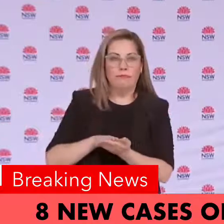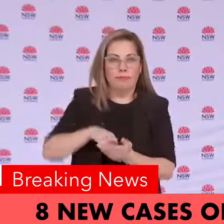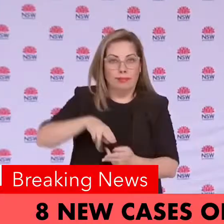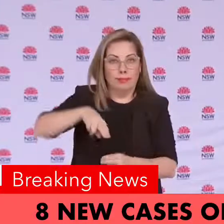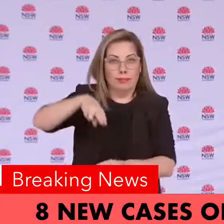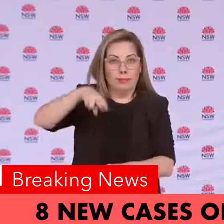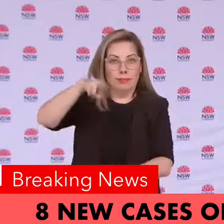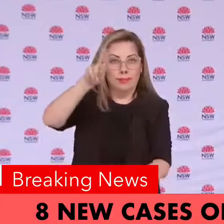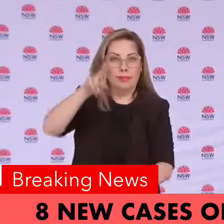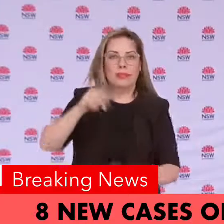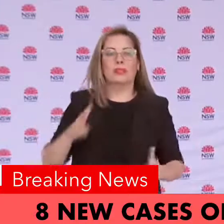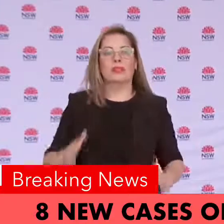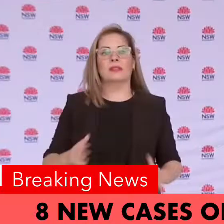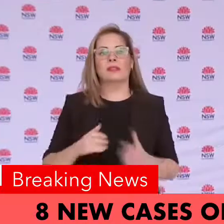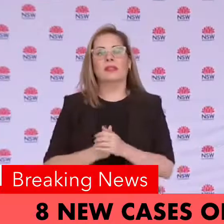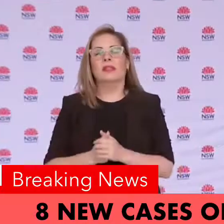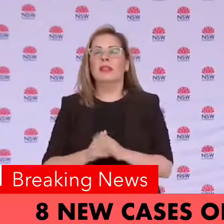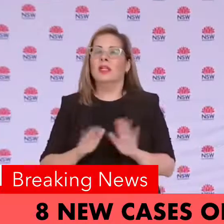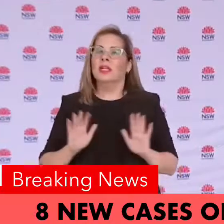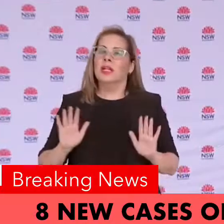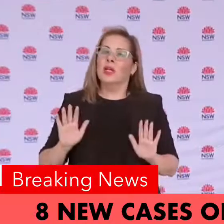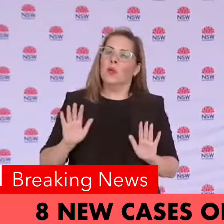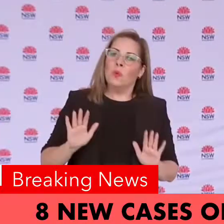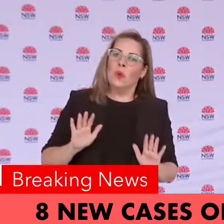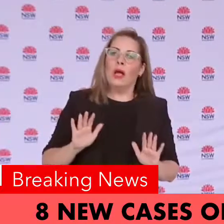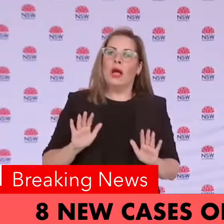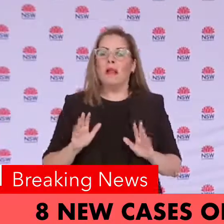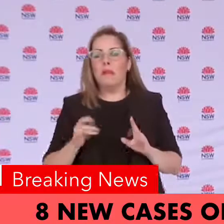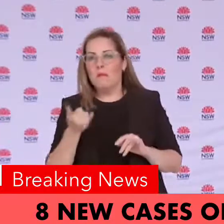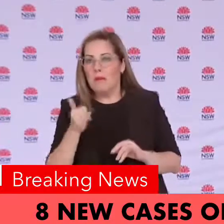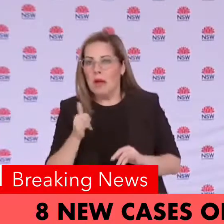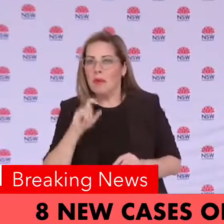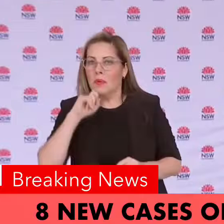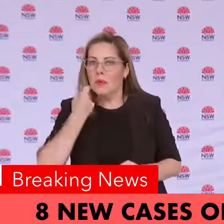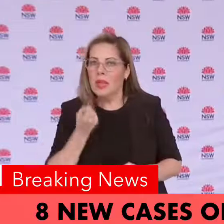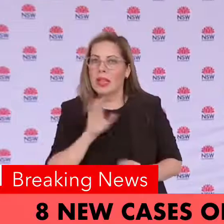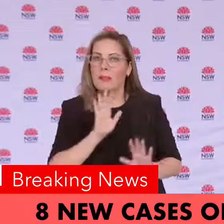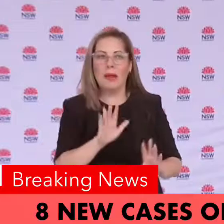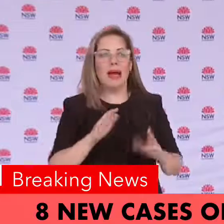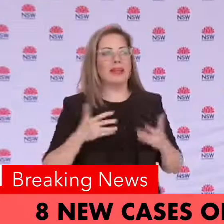few days, to having a proportionate response to what we're experiencing. But can I also